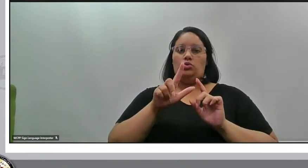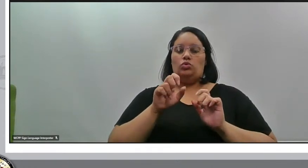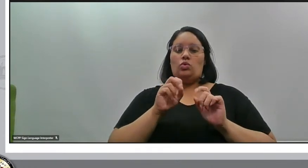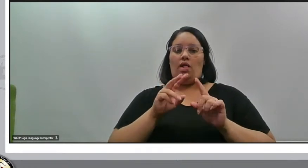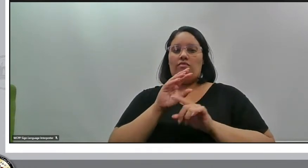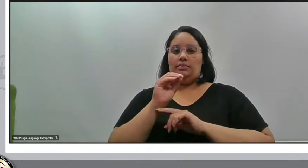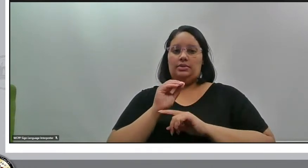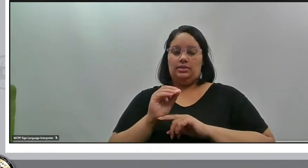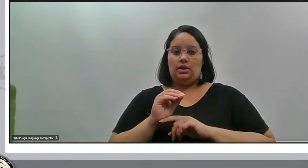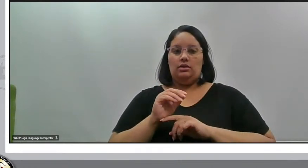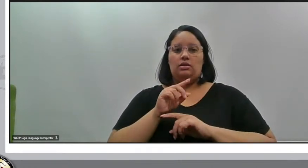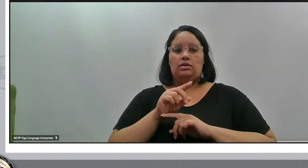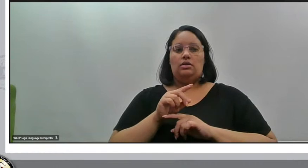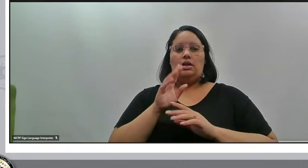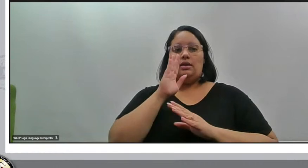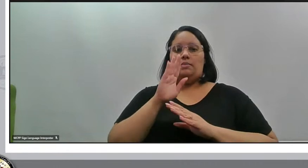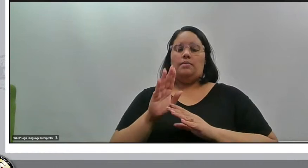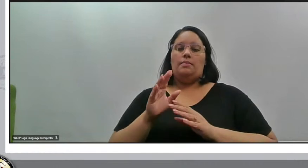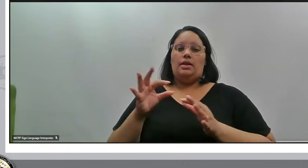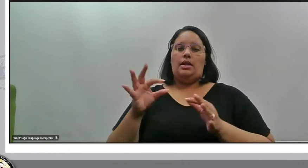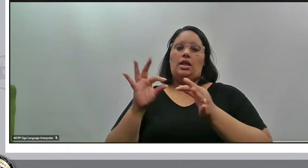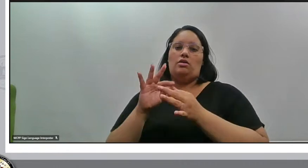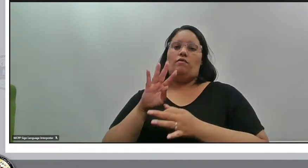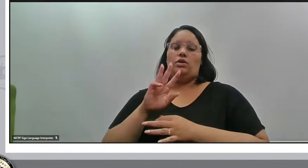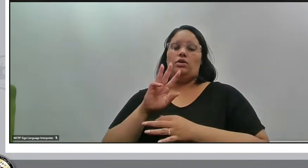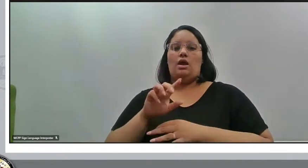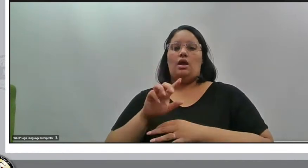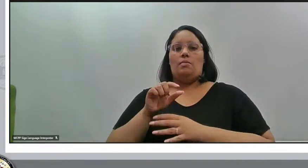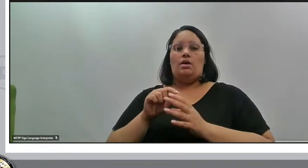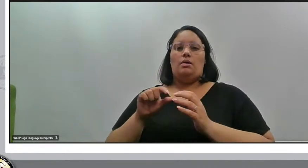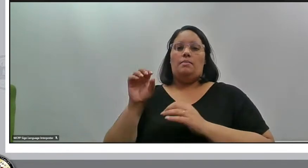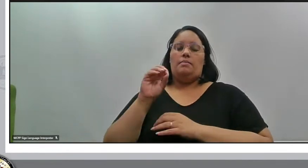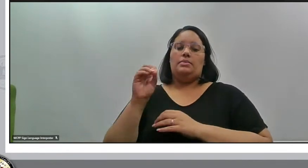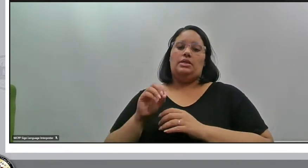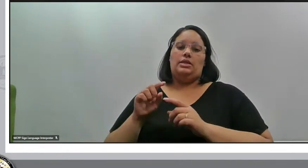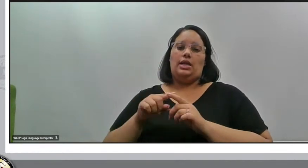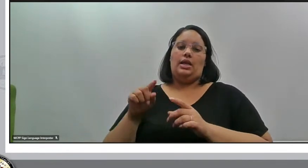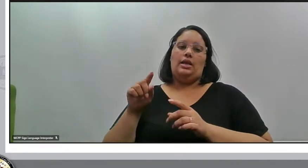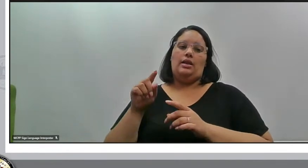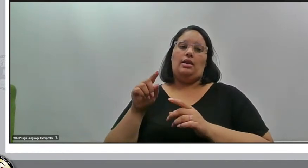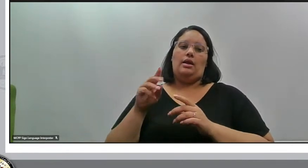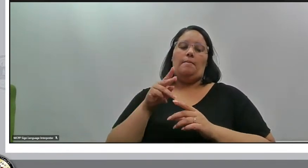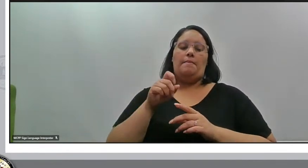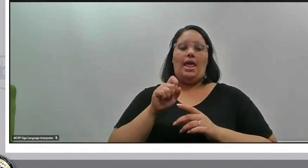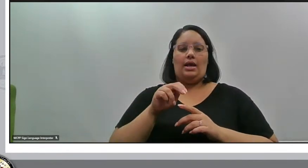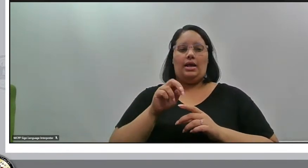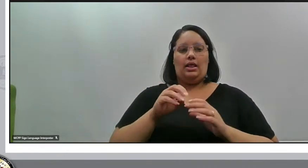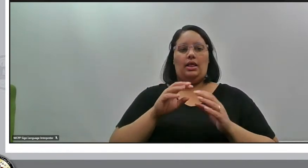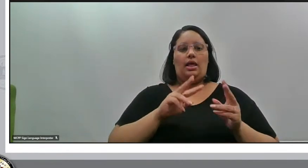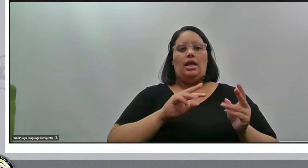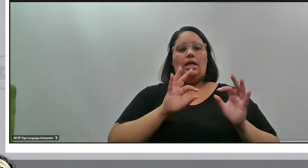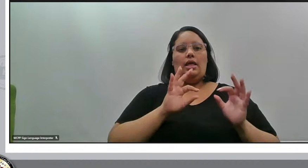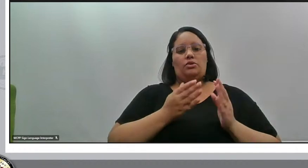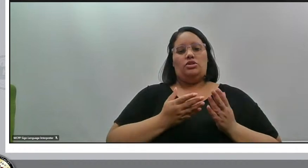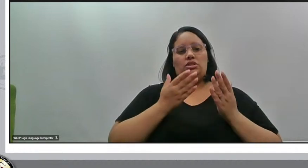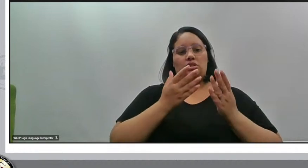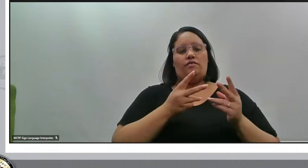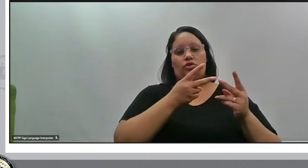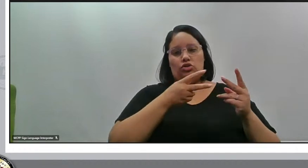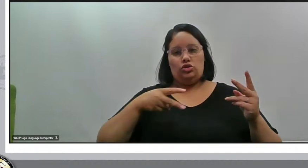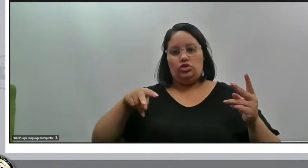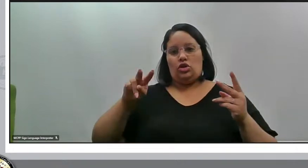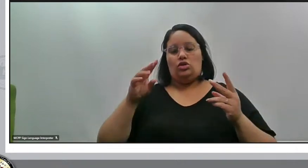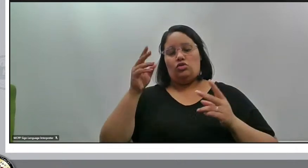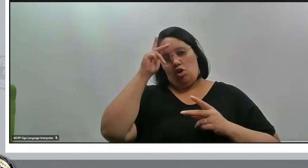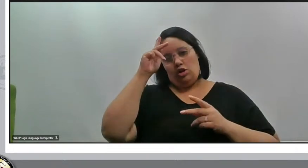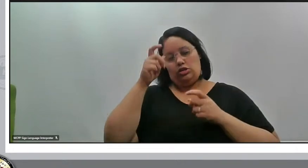by you, is the a direct relation of the 49.8% increase in plenary due to the fact that interpreting services has shifted from the knowledge management to